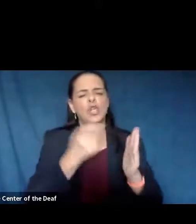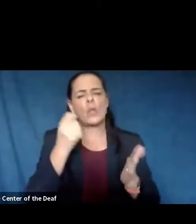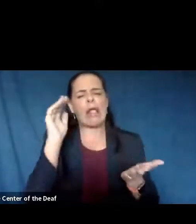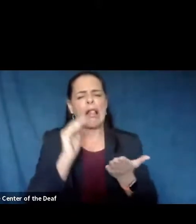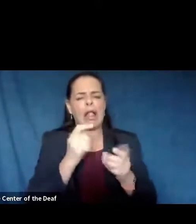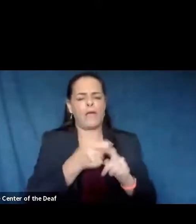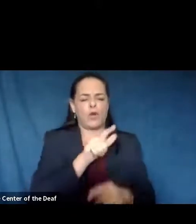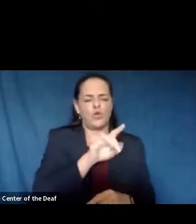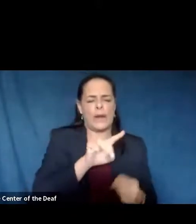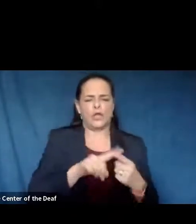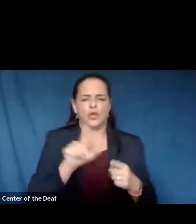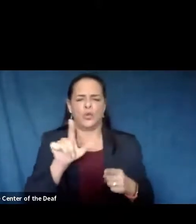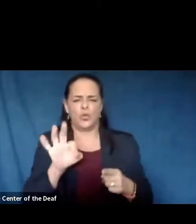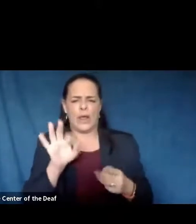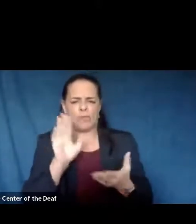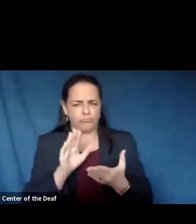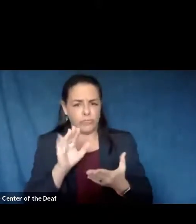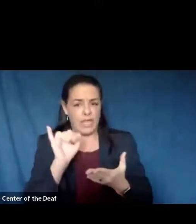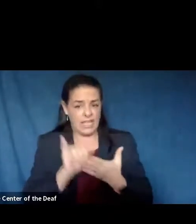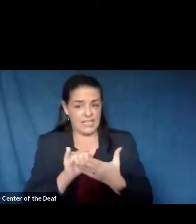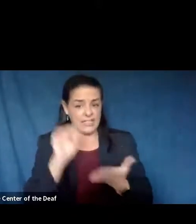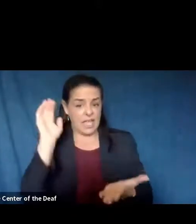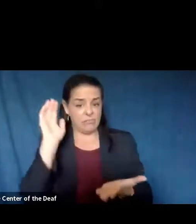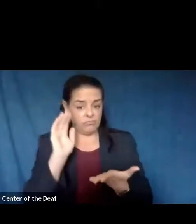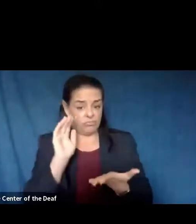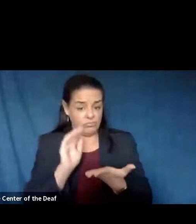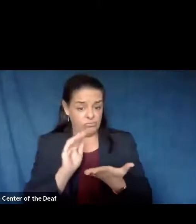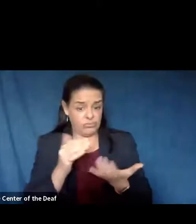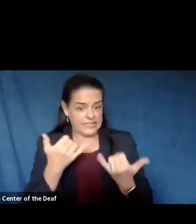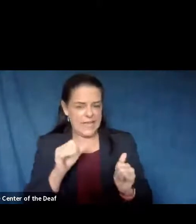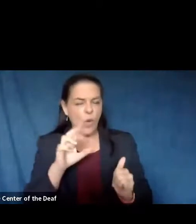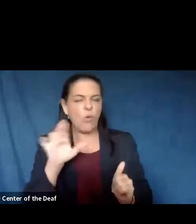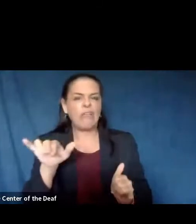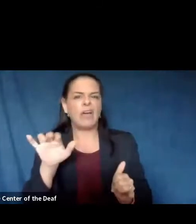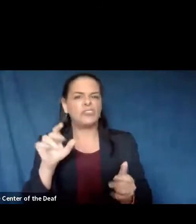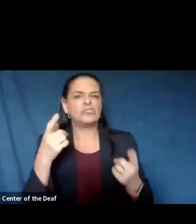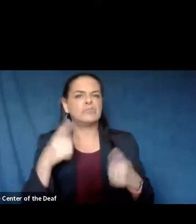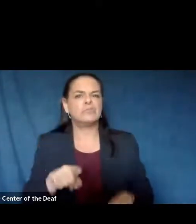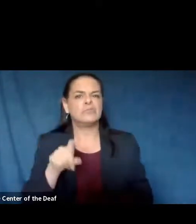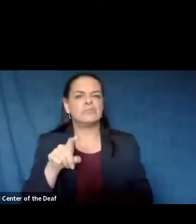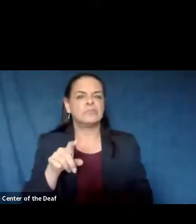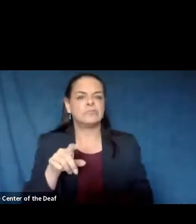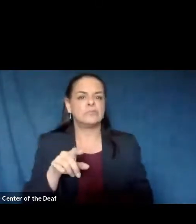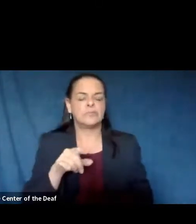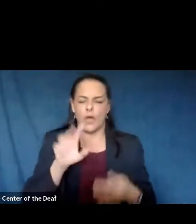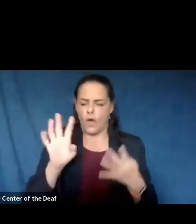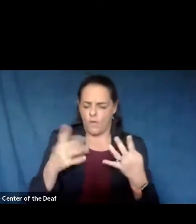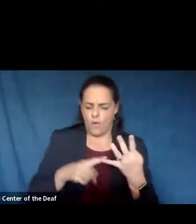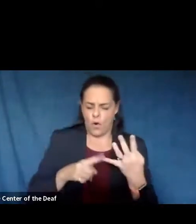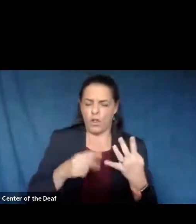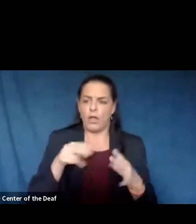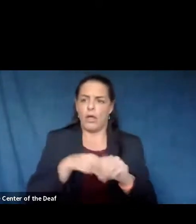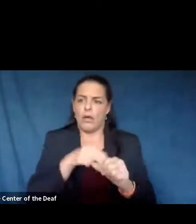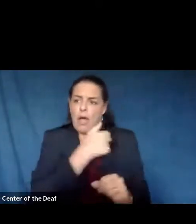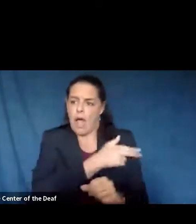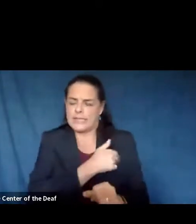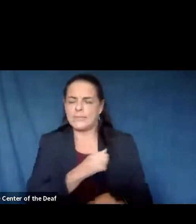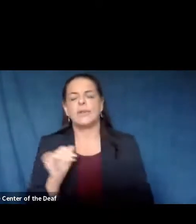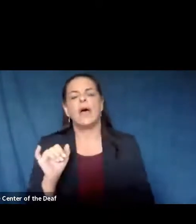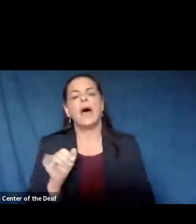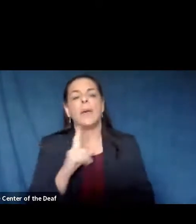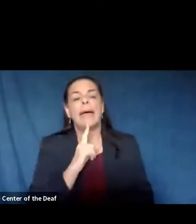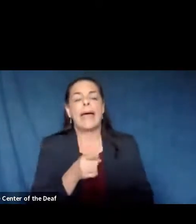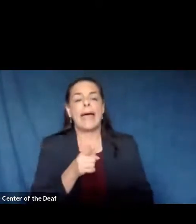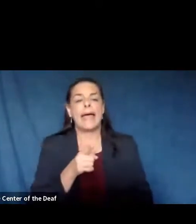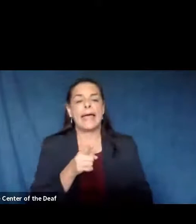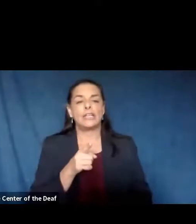to the 29th. Has that decline continued, or is that a blip? Fourth benchmark being hospitalizations.